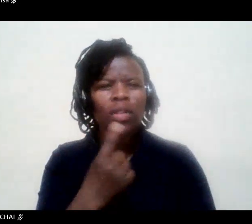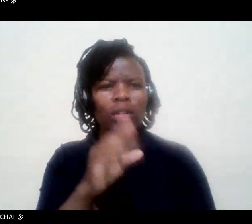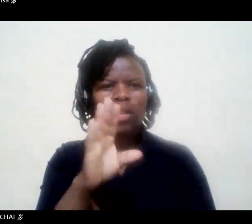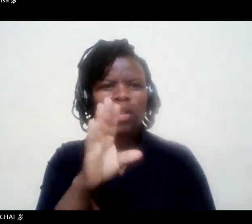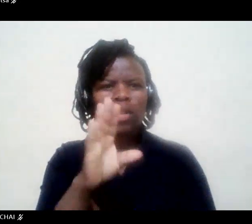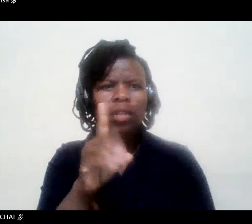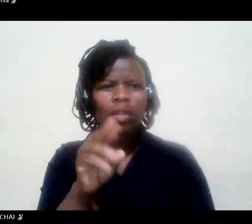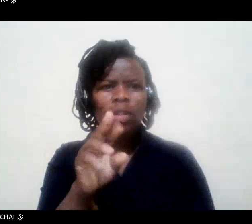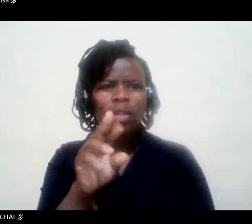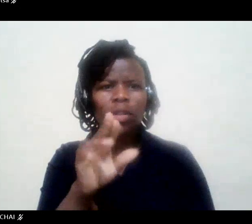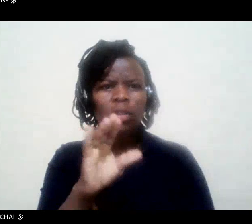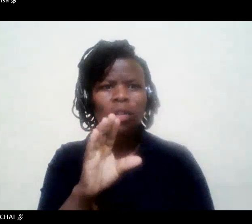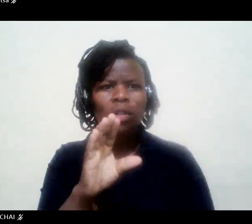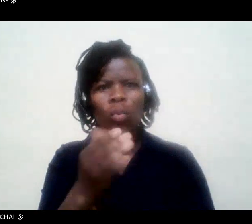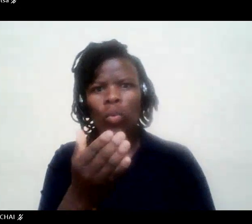give